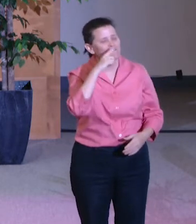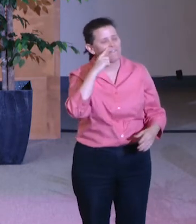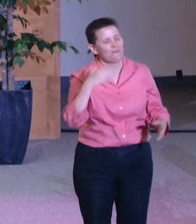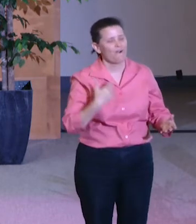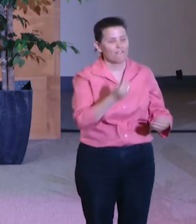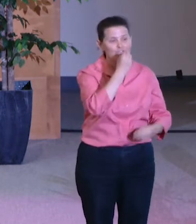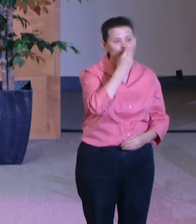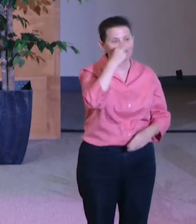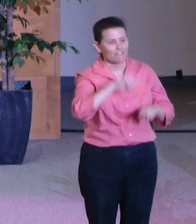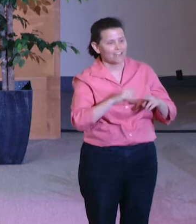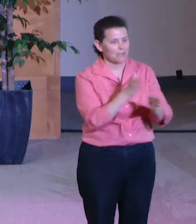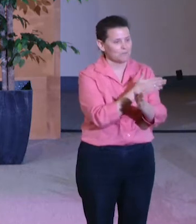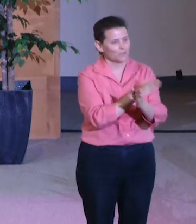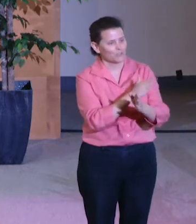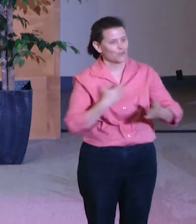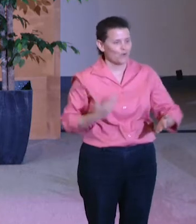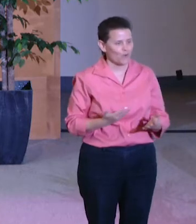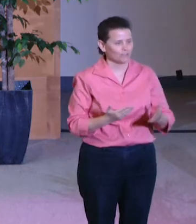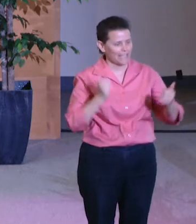entertainment provided by you.